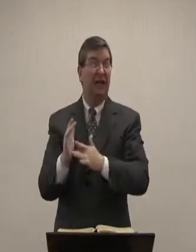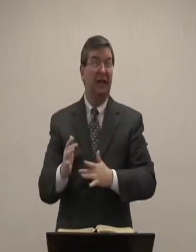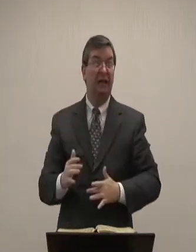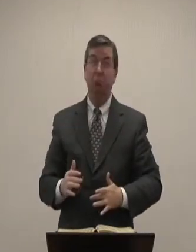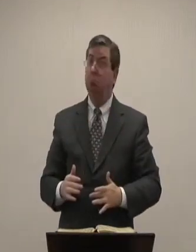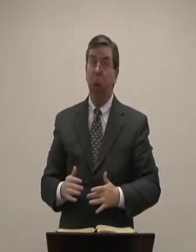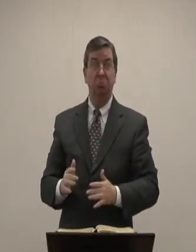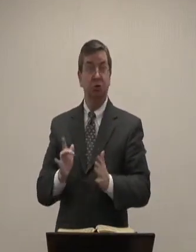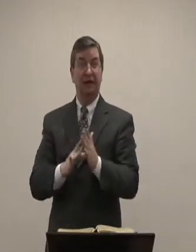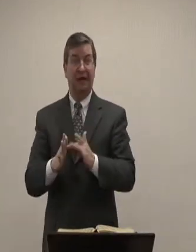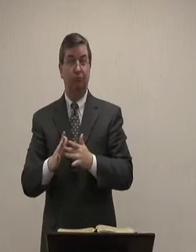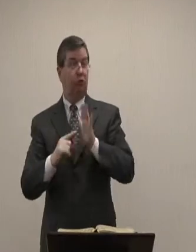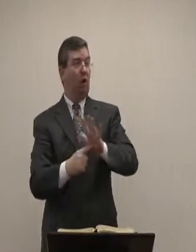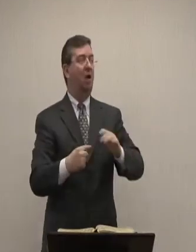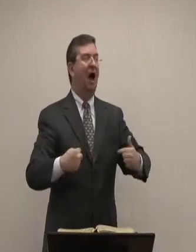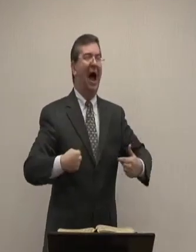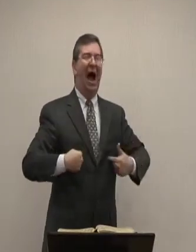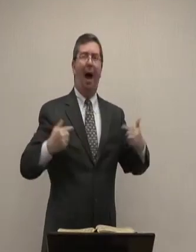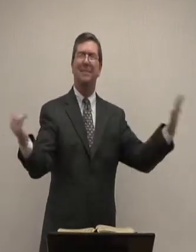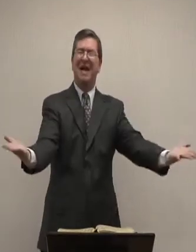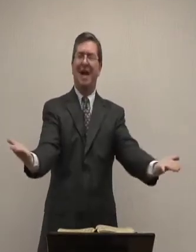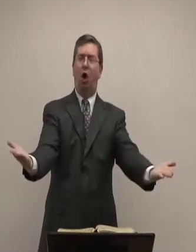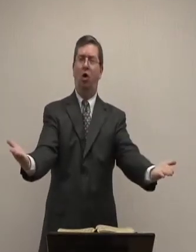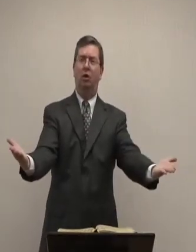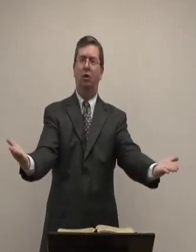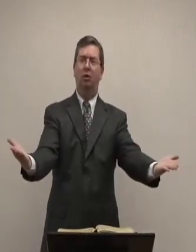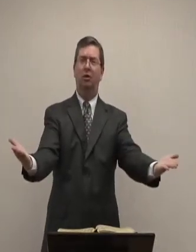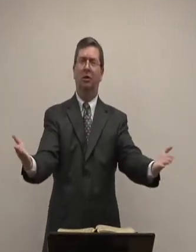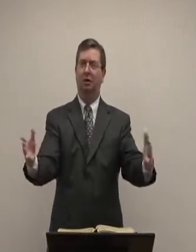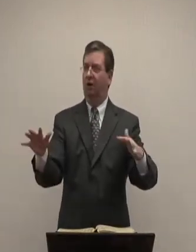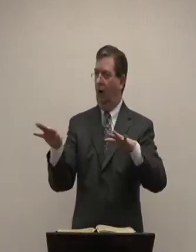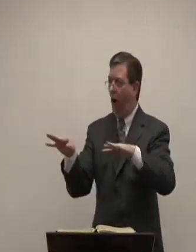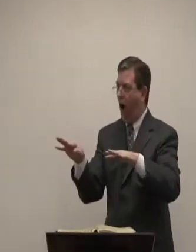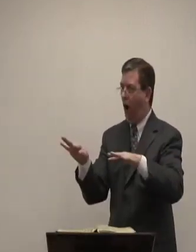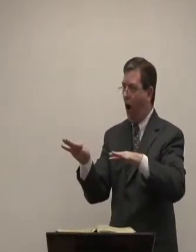They thought that somebody may have stole his body. I'll be here. And Jesus let them know, I'm here. Yeah.